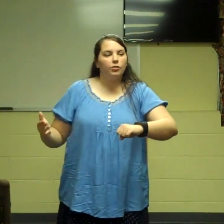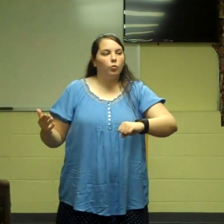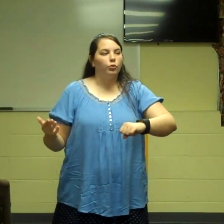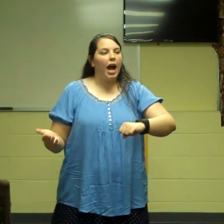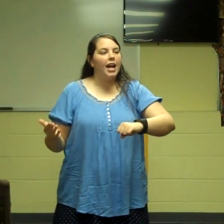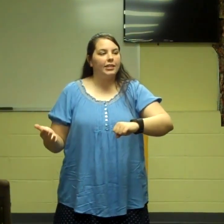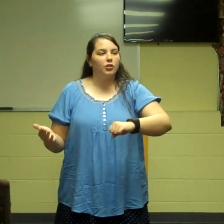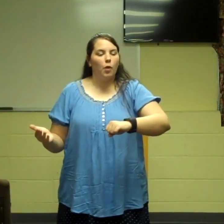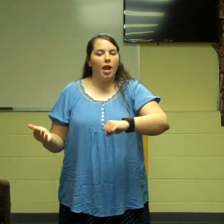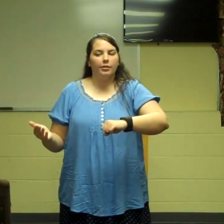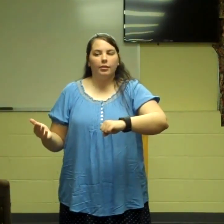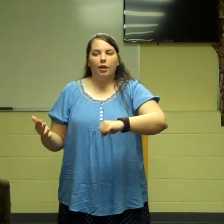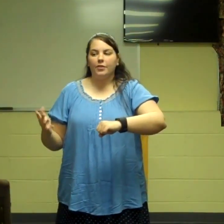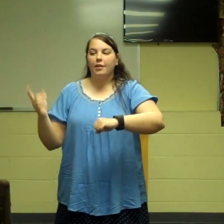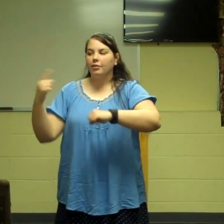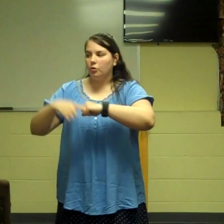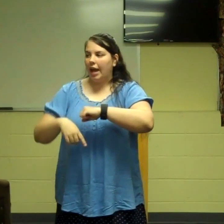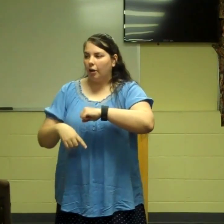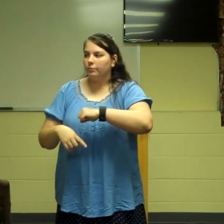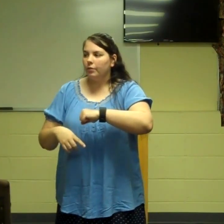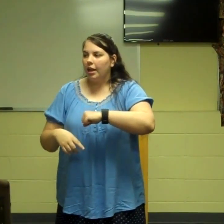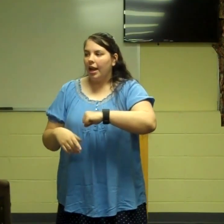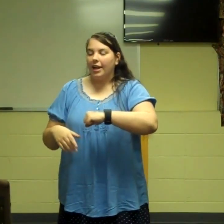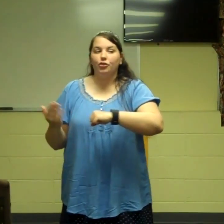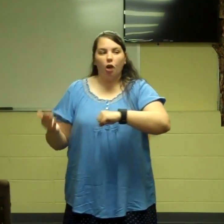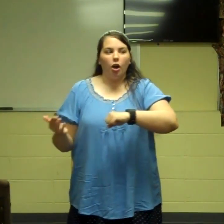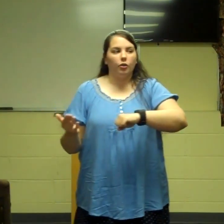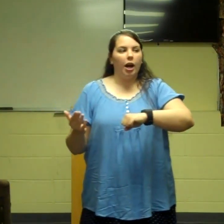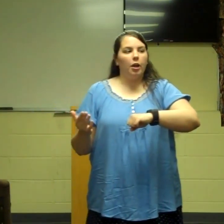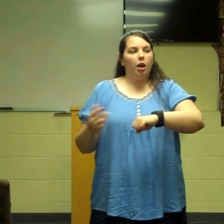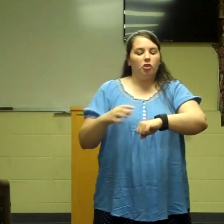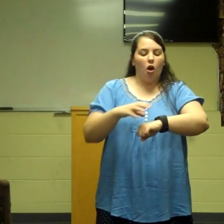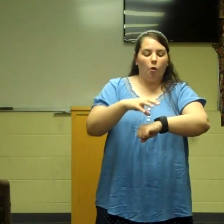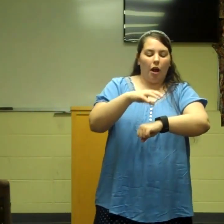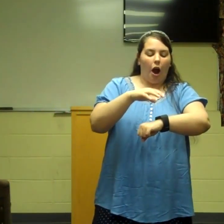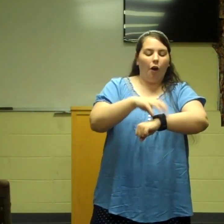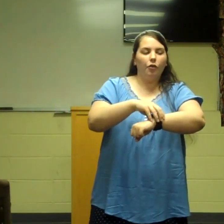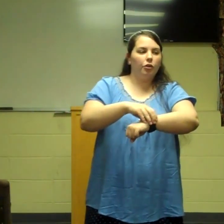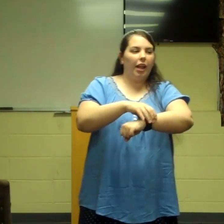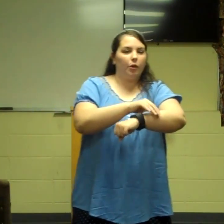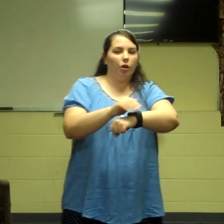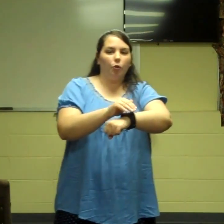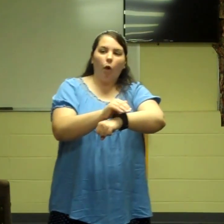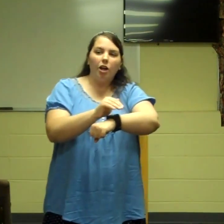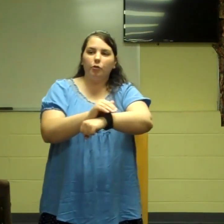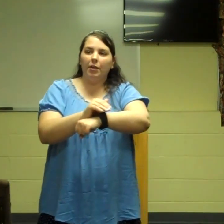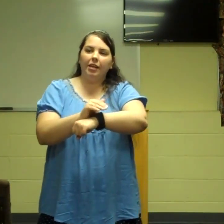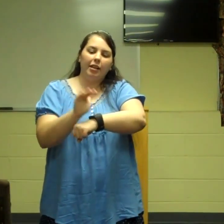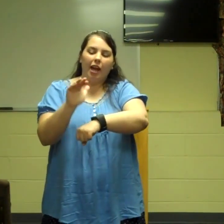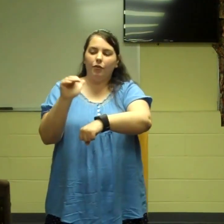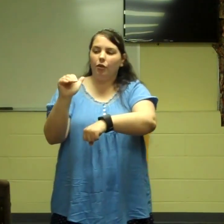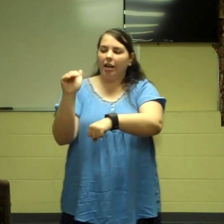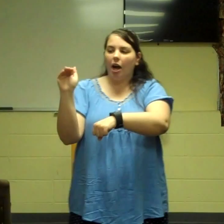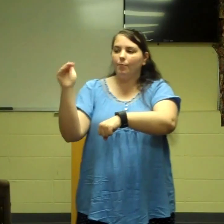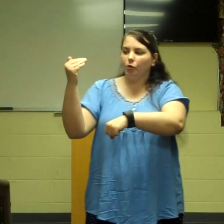Night, well, night is when the sun goes down and it's dark, right? So over like where your watch would be, if you kind of cup your